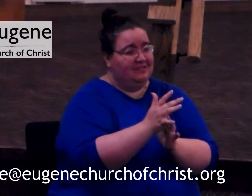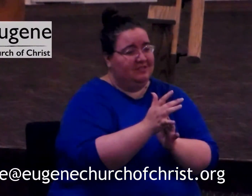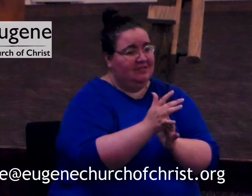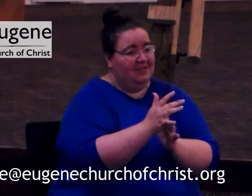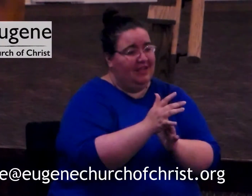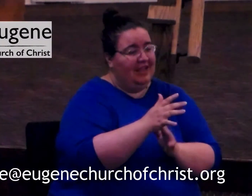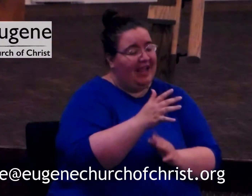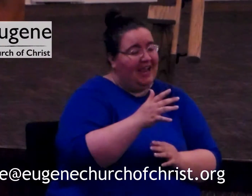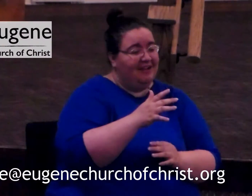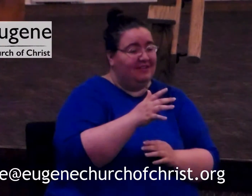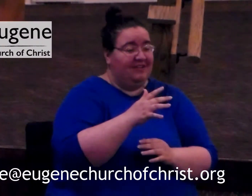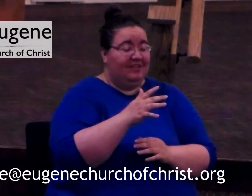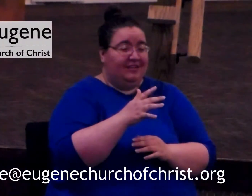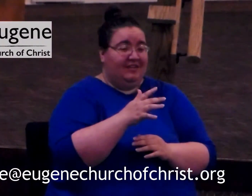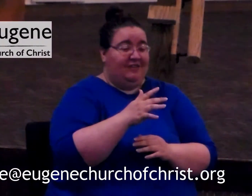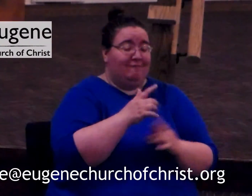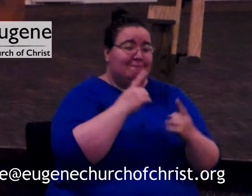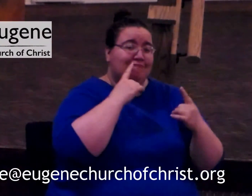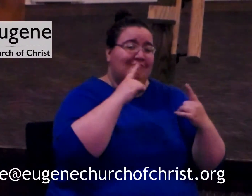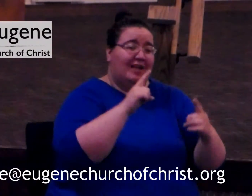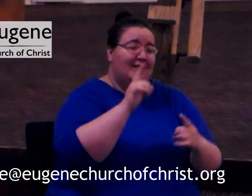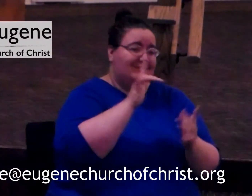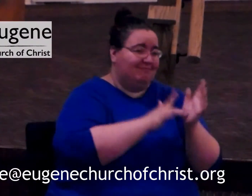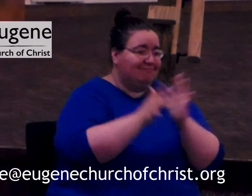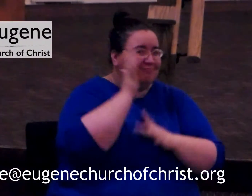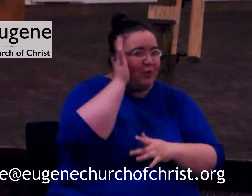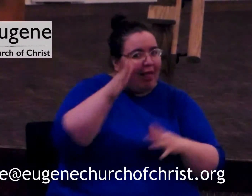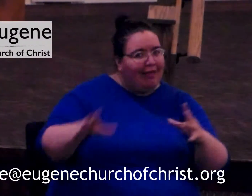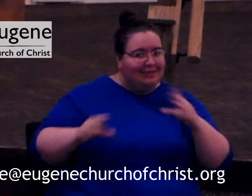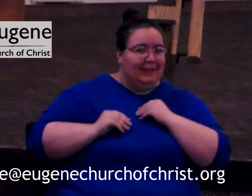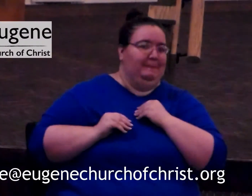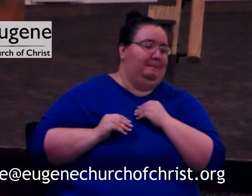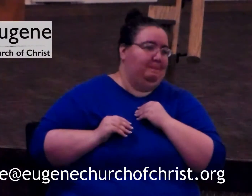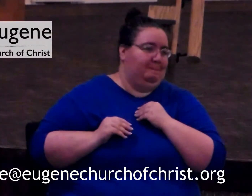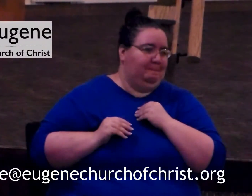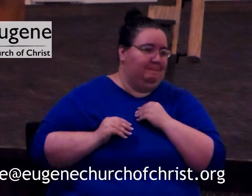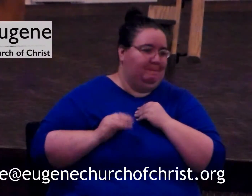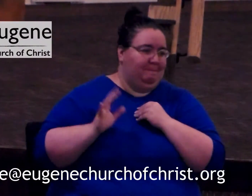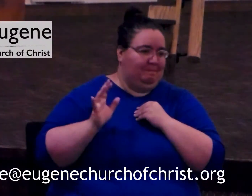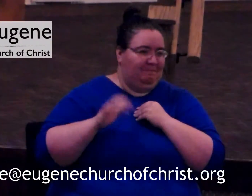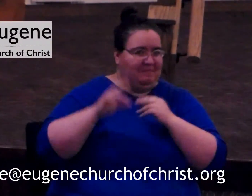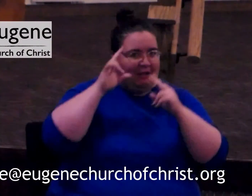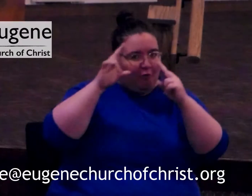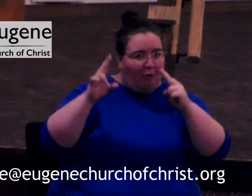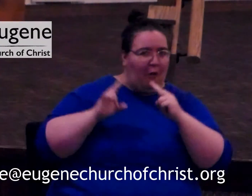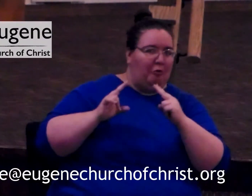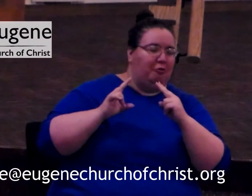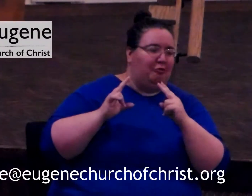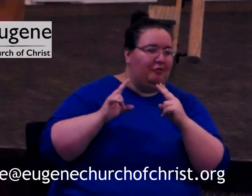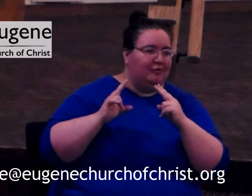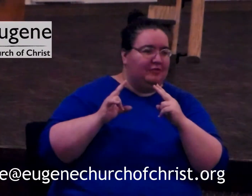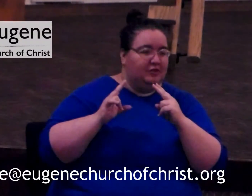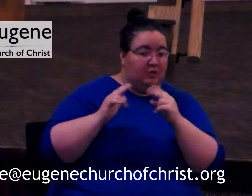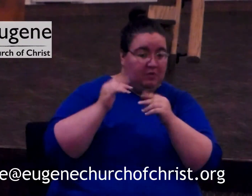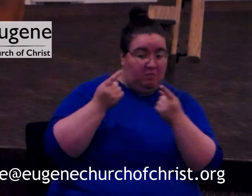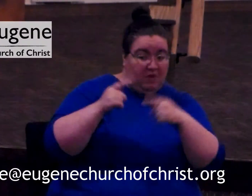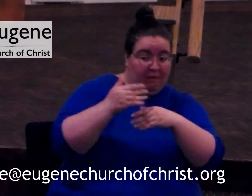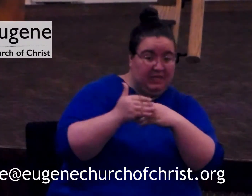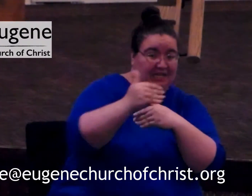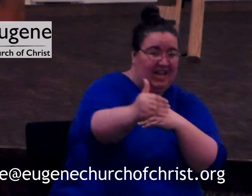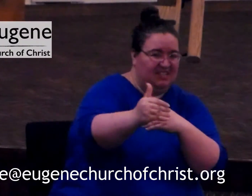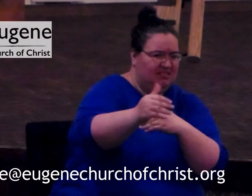going to receive honor. Because when you look at what's coming up, there's not a whole lot of honor going on. But in this